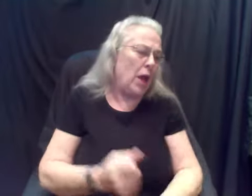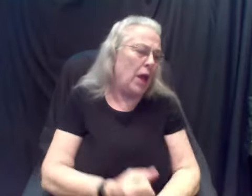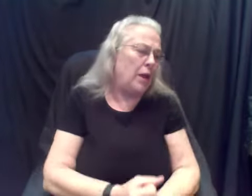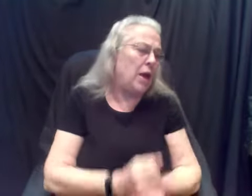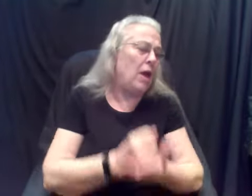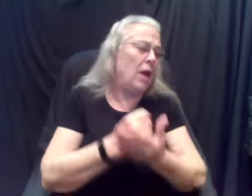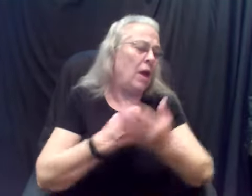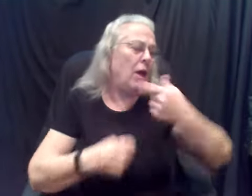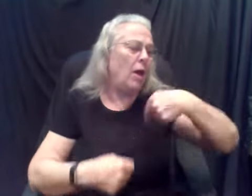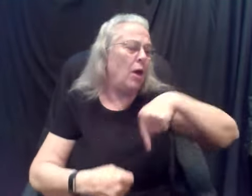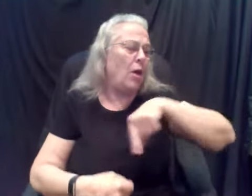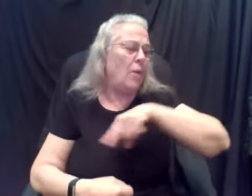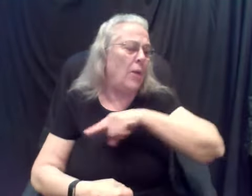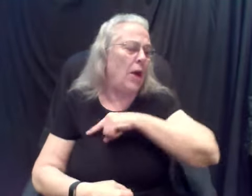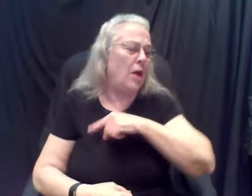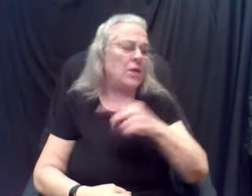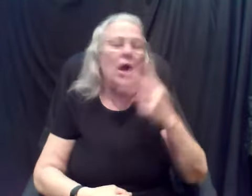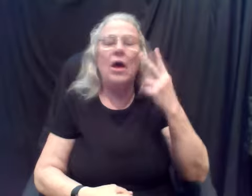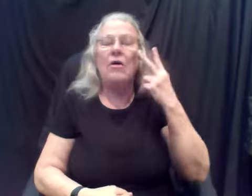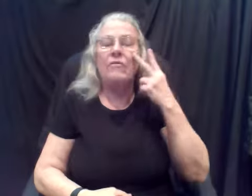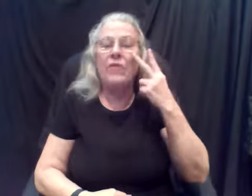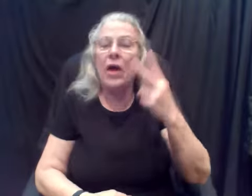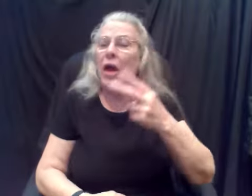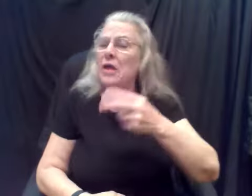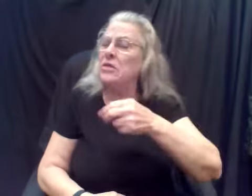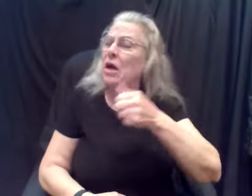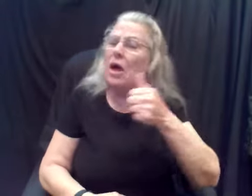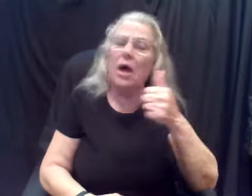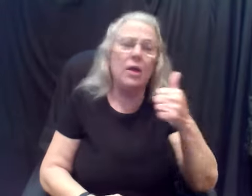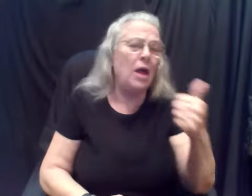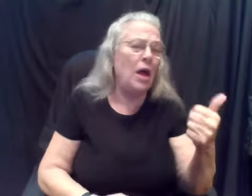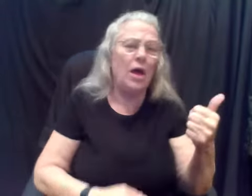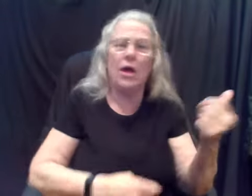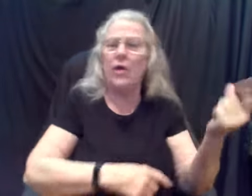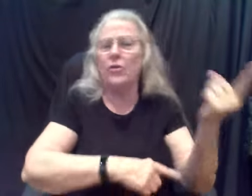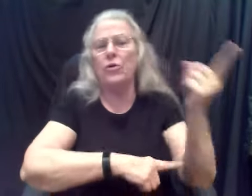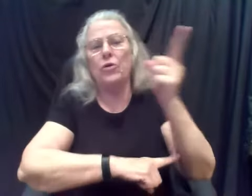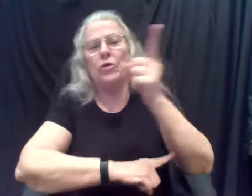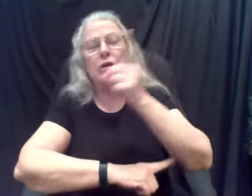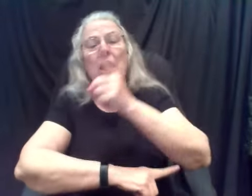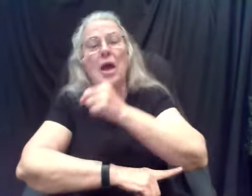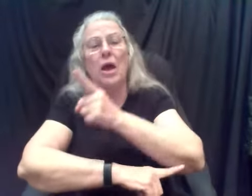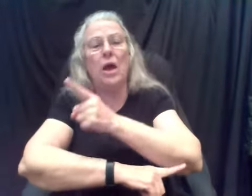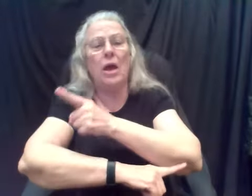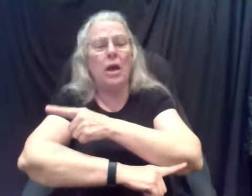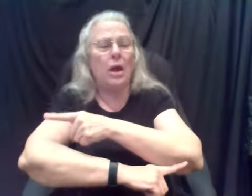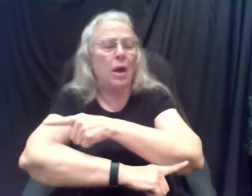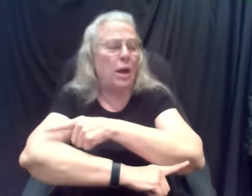can help but face another